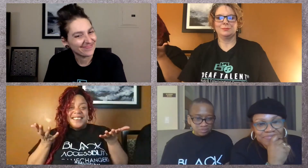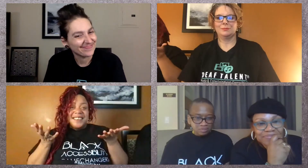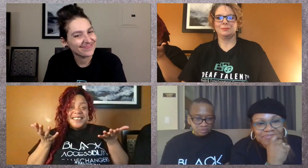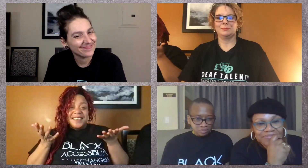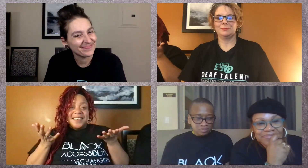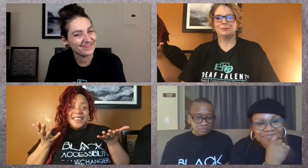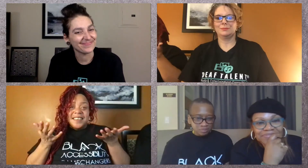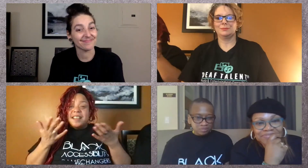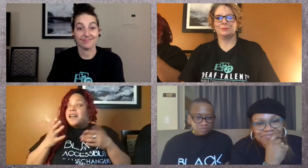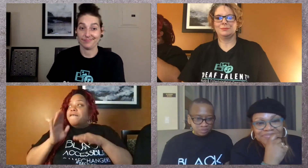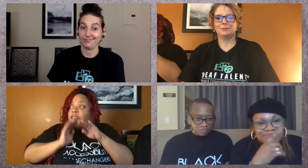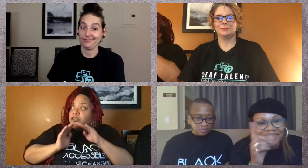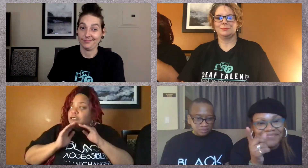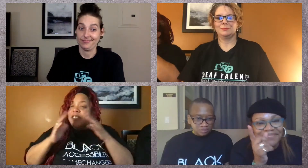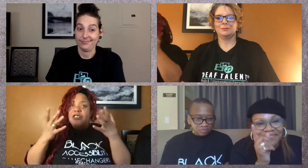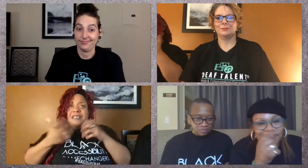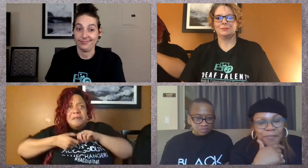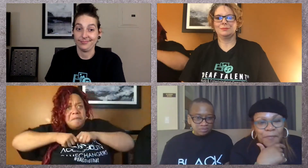And now here we are.